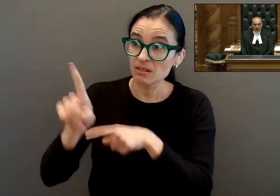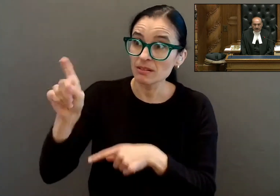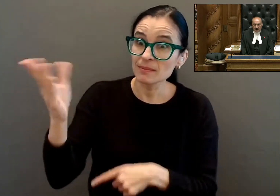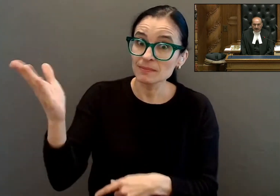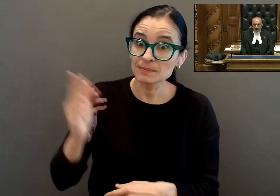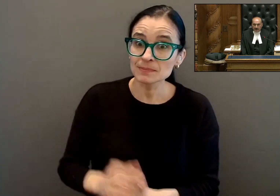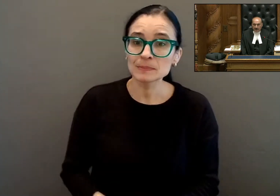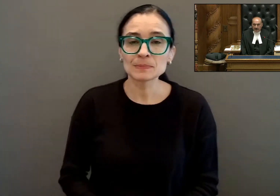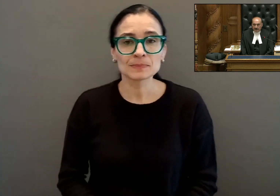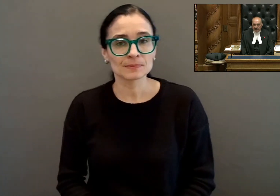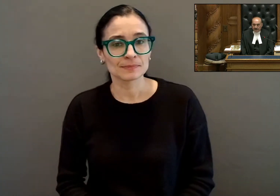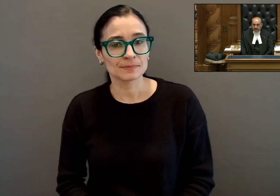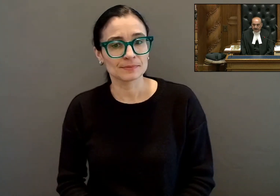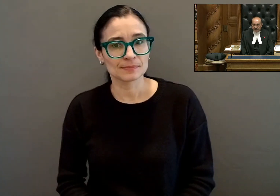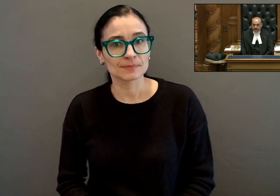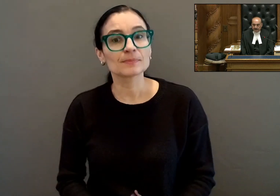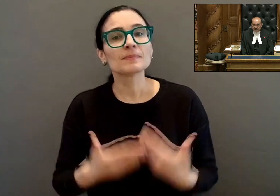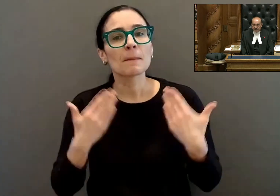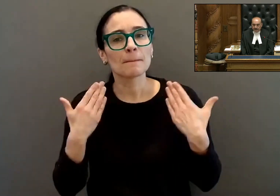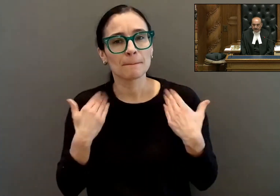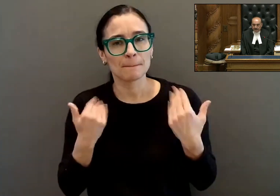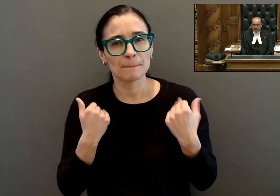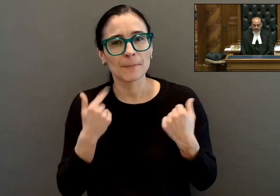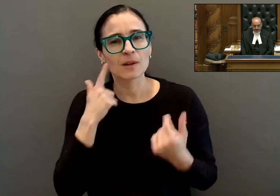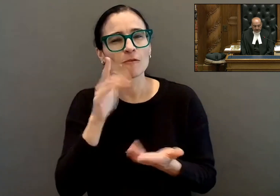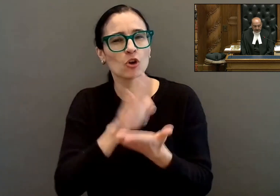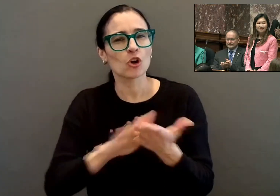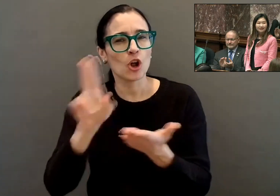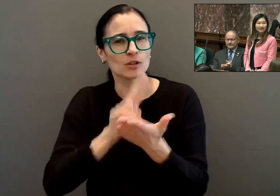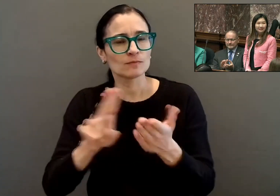Minister of Post-Secondary Education.